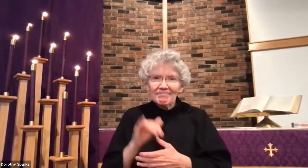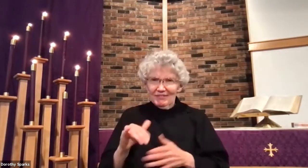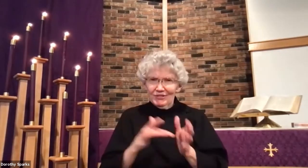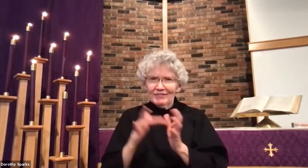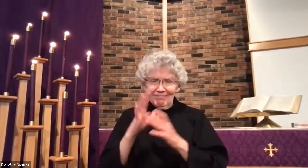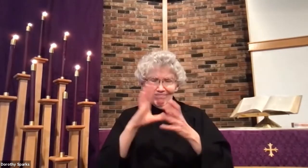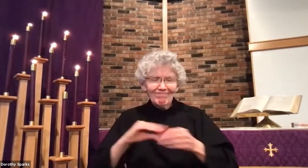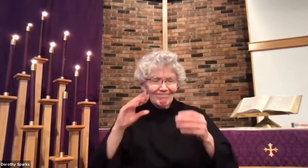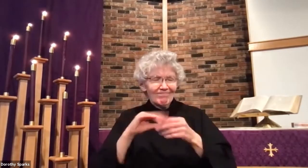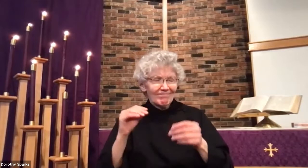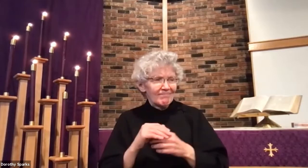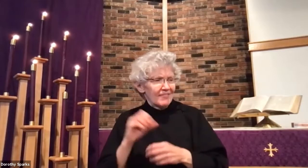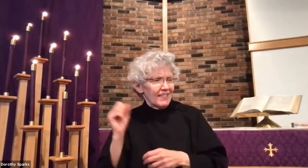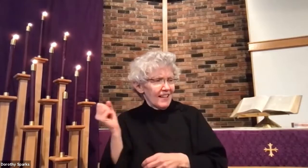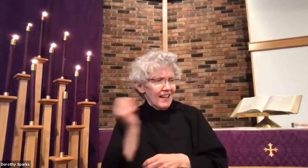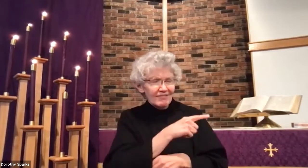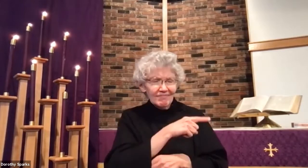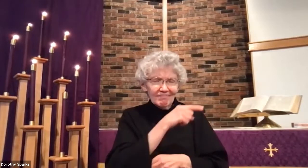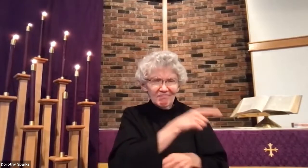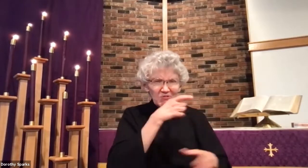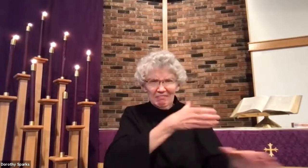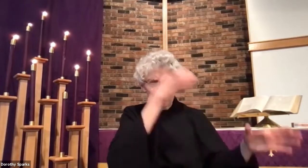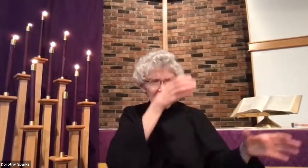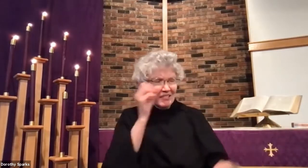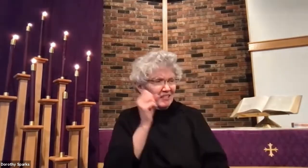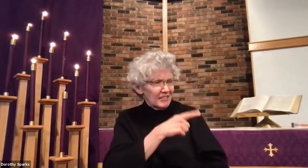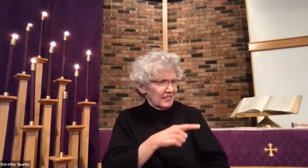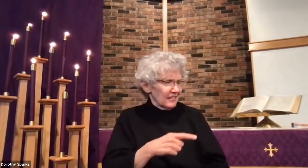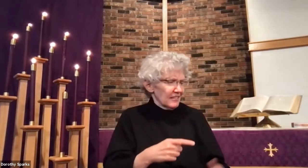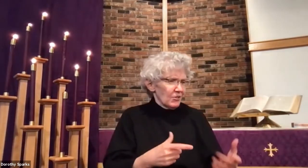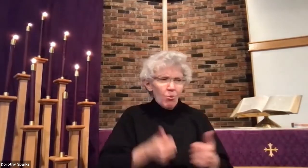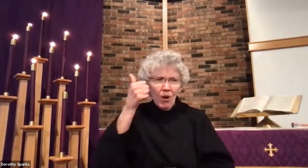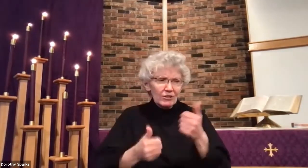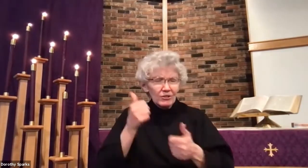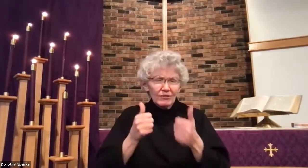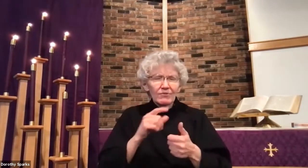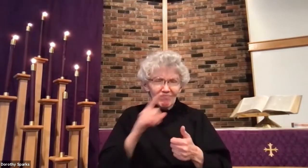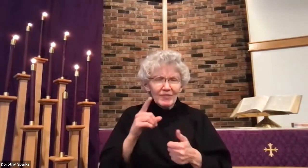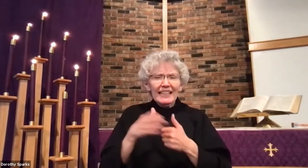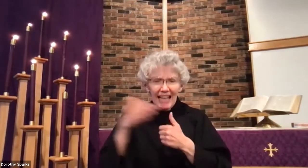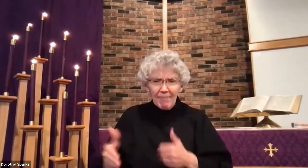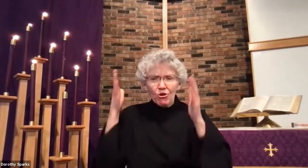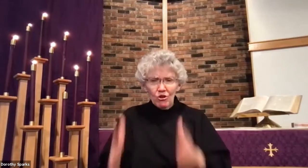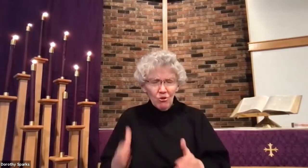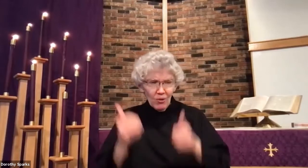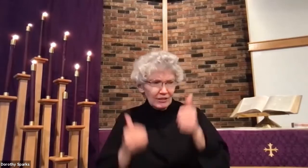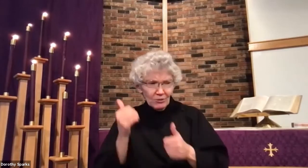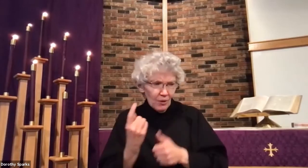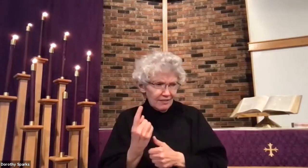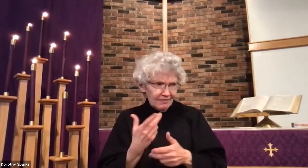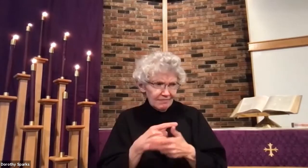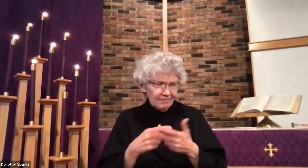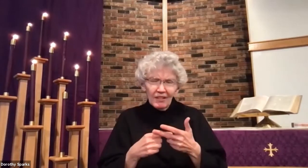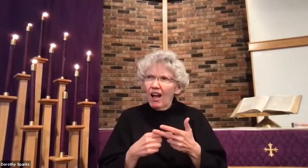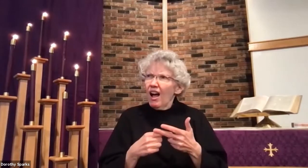wounds. Then he covered the wounds with the cloth. The Samaritan had a donkey, so he placed the hurt man on the donkey and